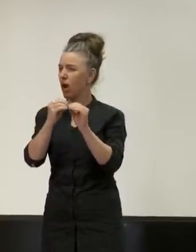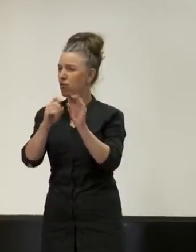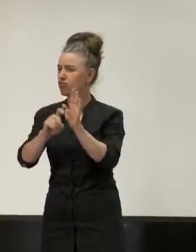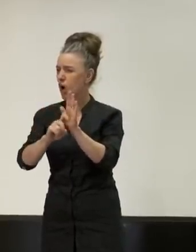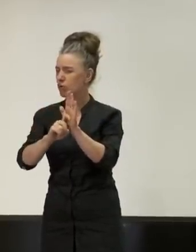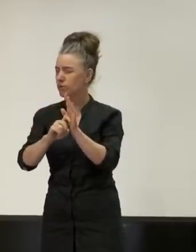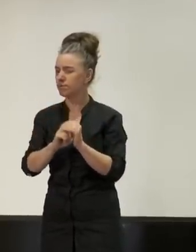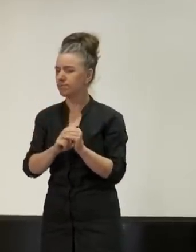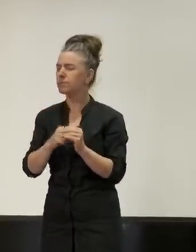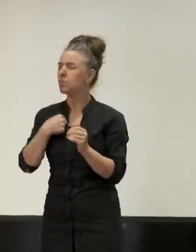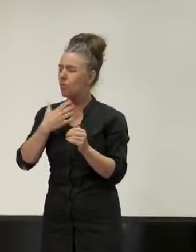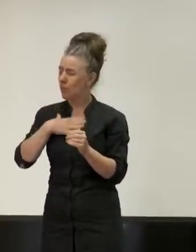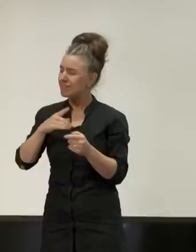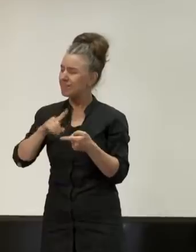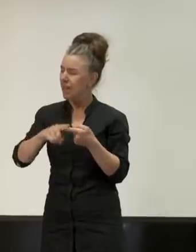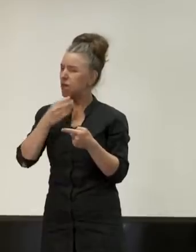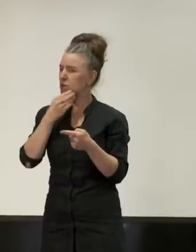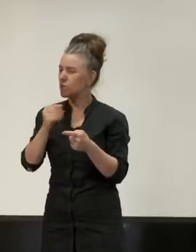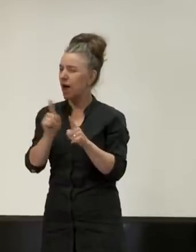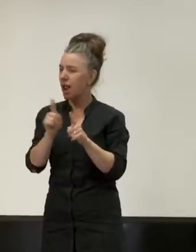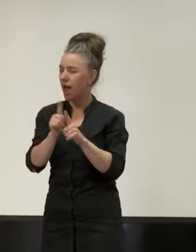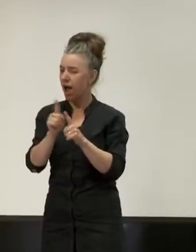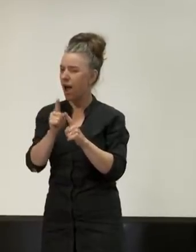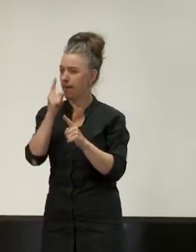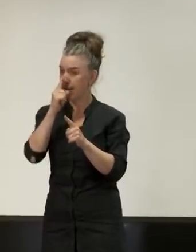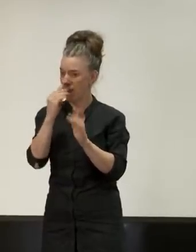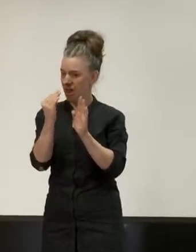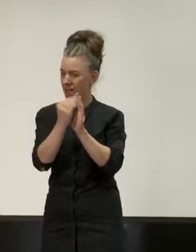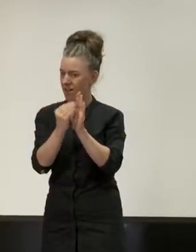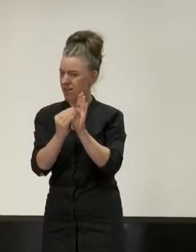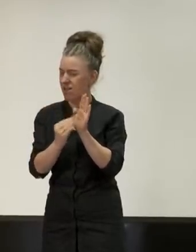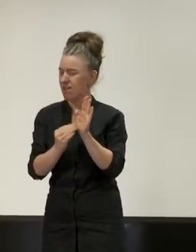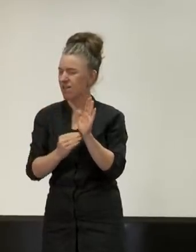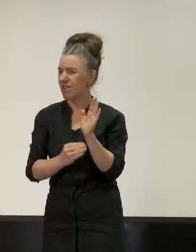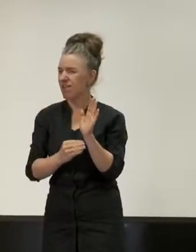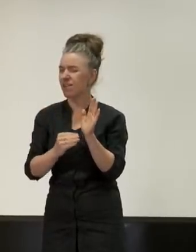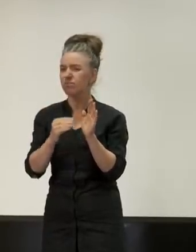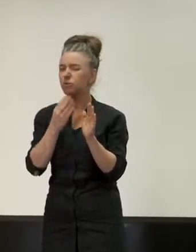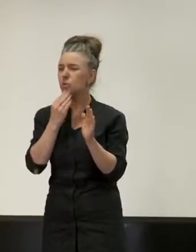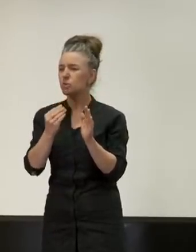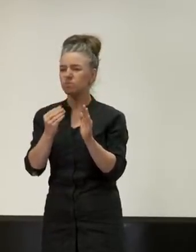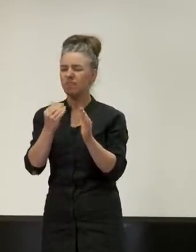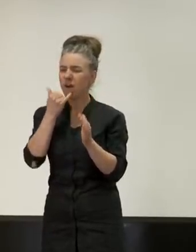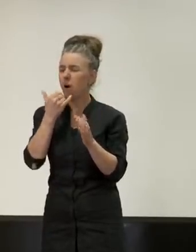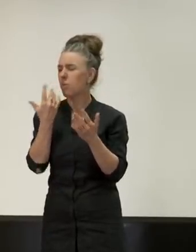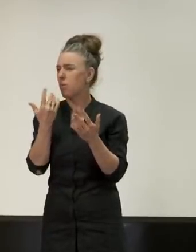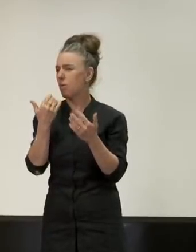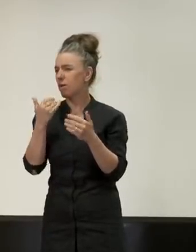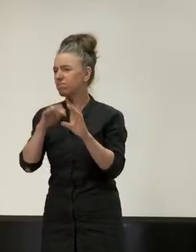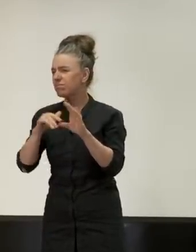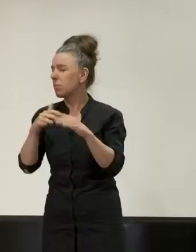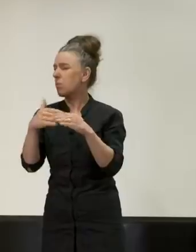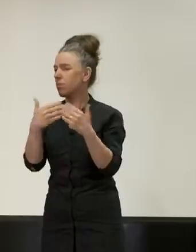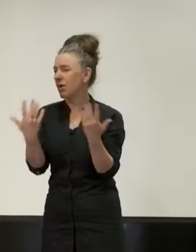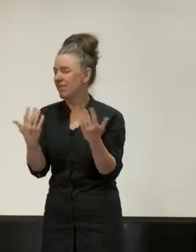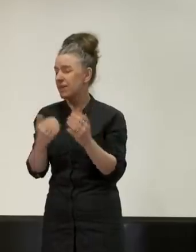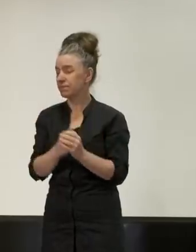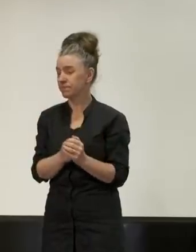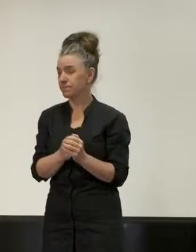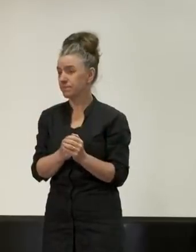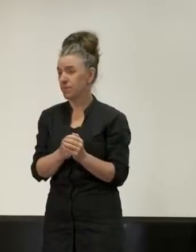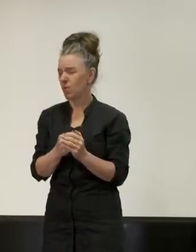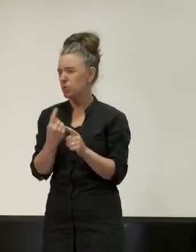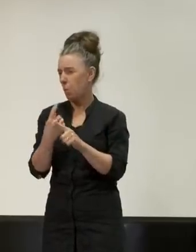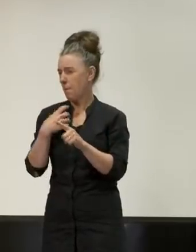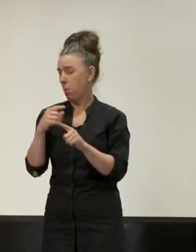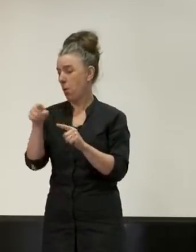digital diaries, and I'll have a bit more to say about that on Monday. The ability to rapidly contact trace is one of